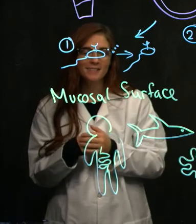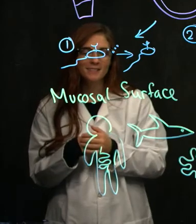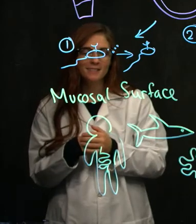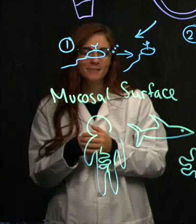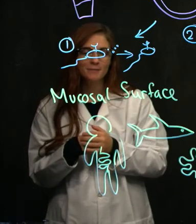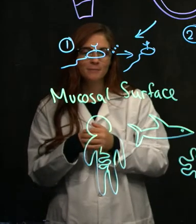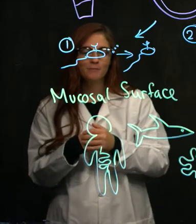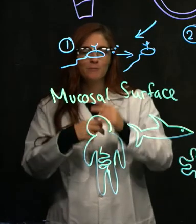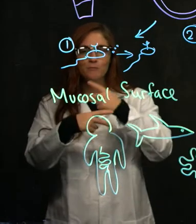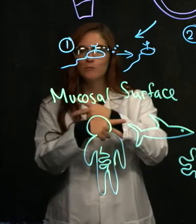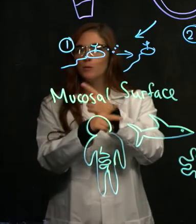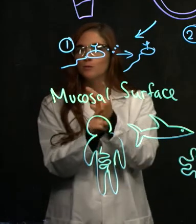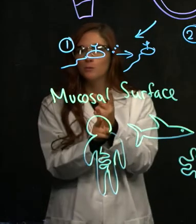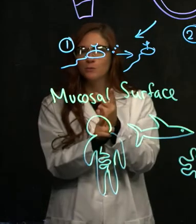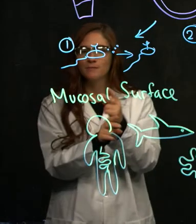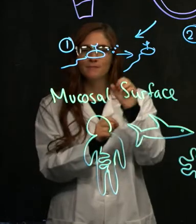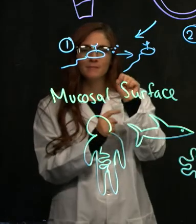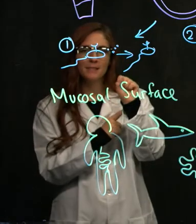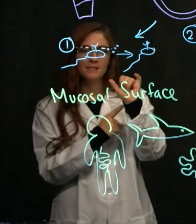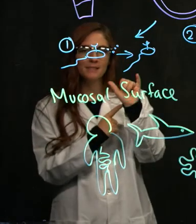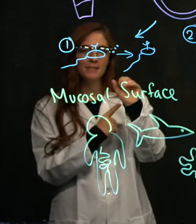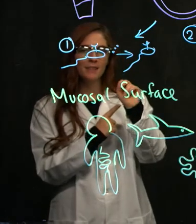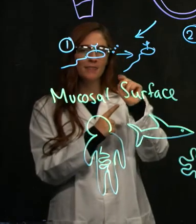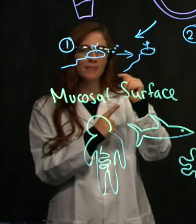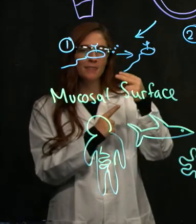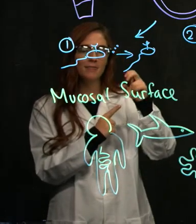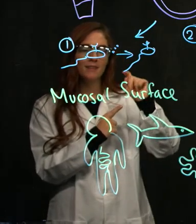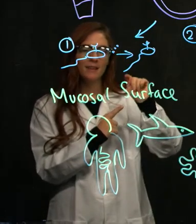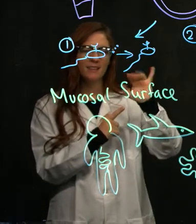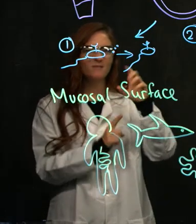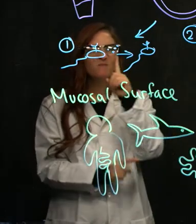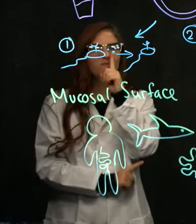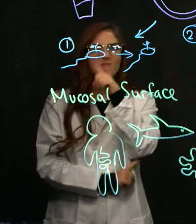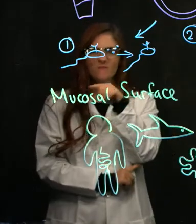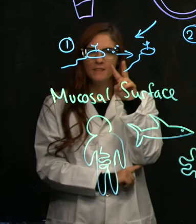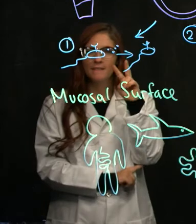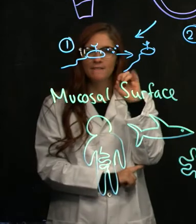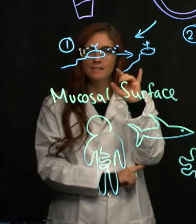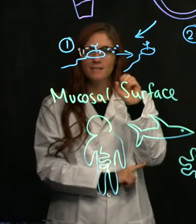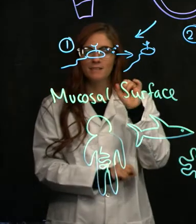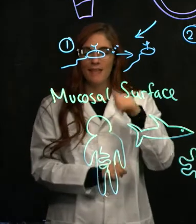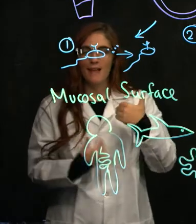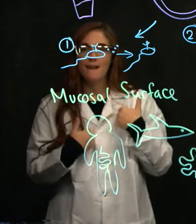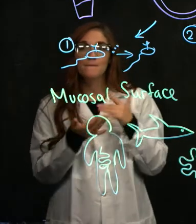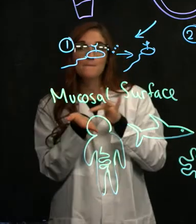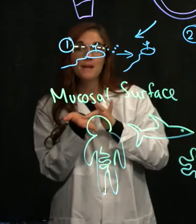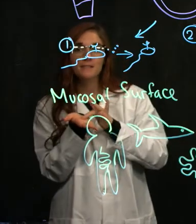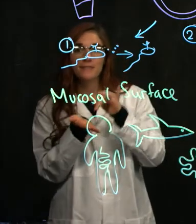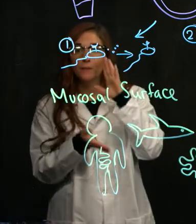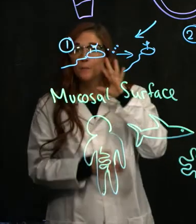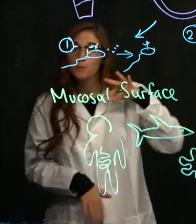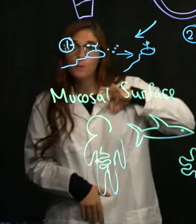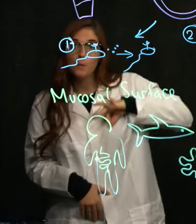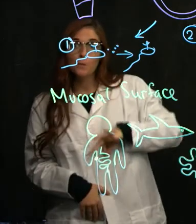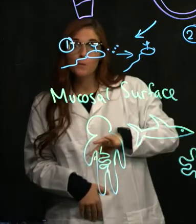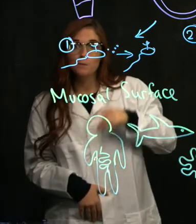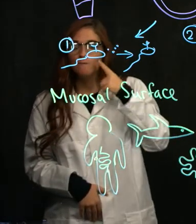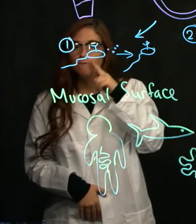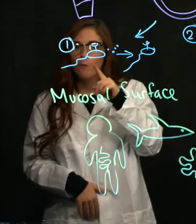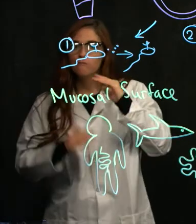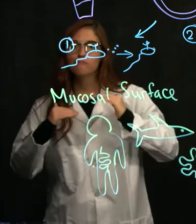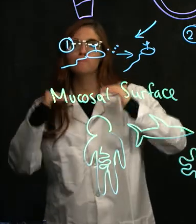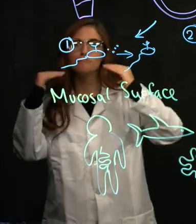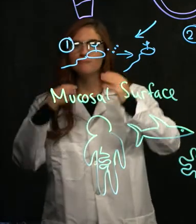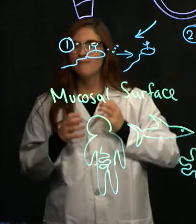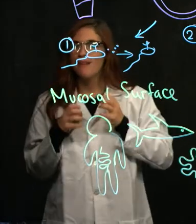to produce synthetic vesicles that contain medicines that are beneficial to promoting